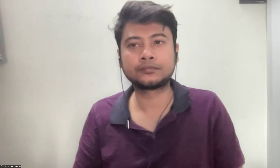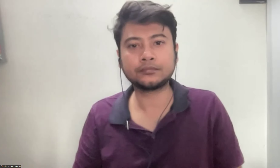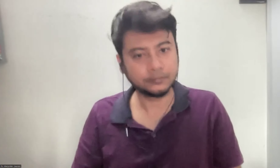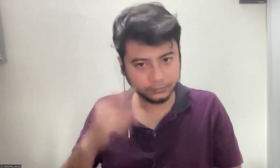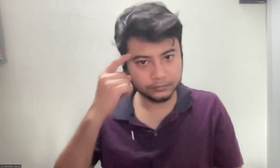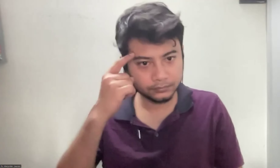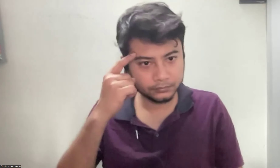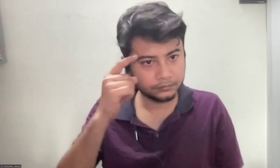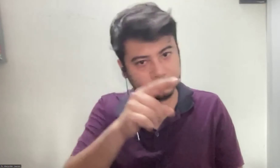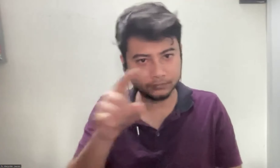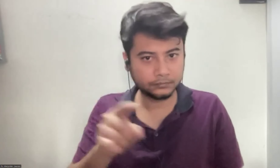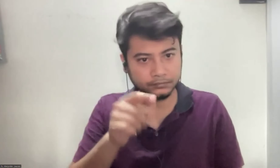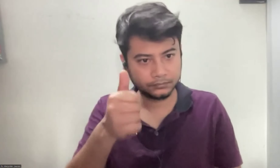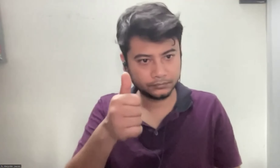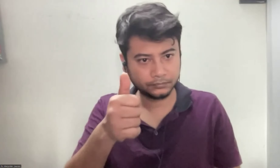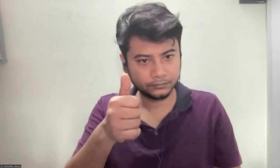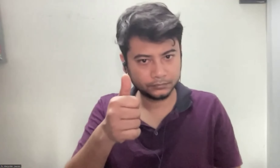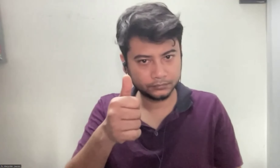Understanding? Are you getting it?